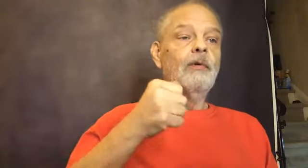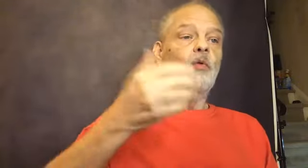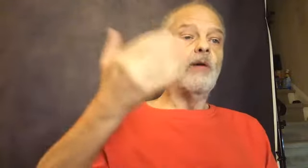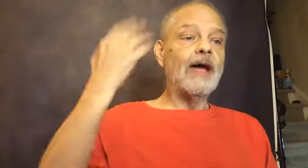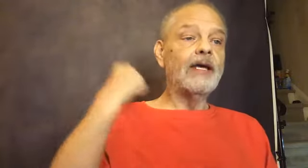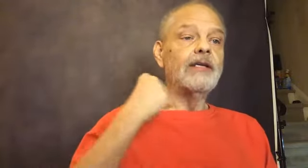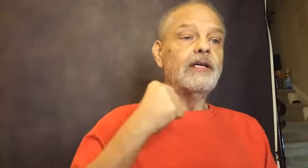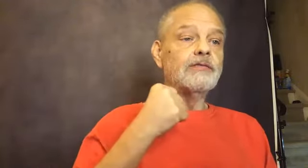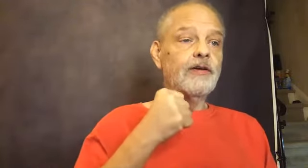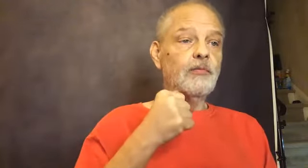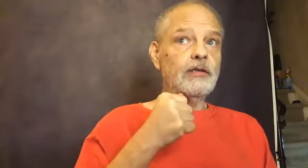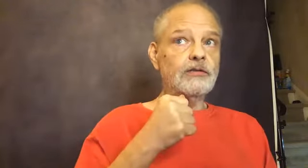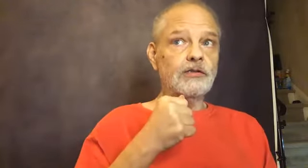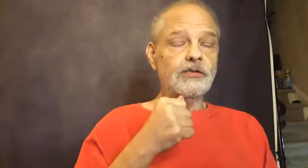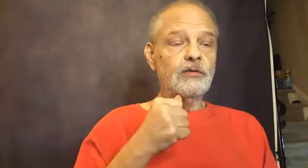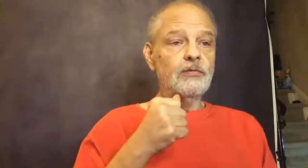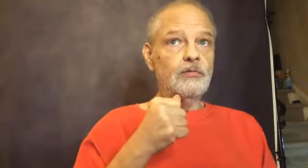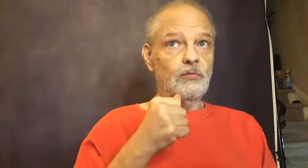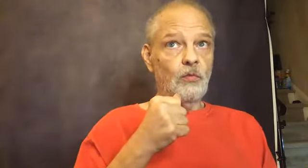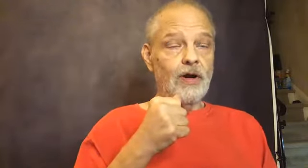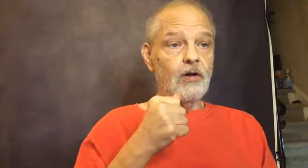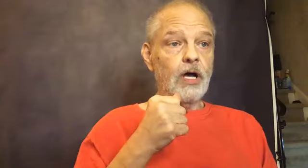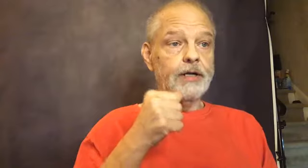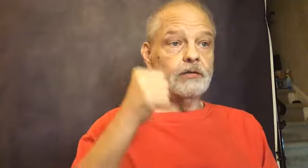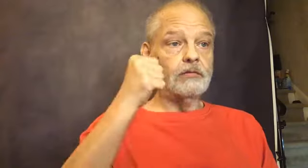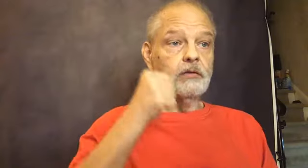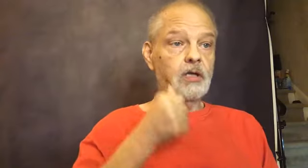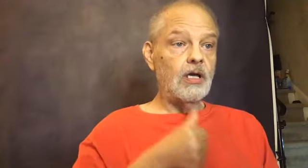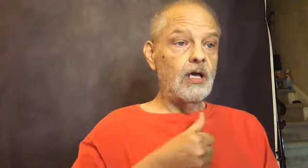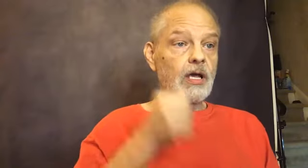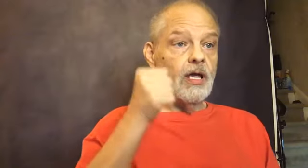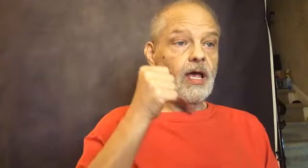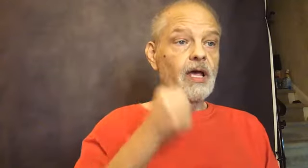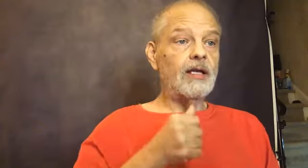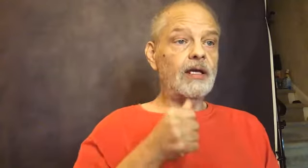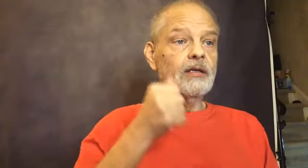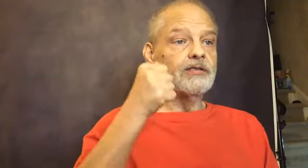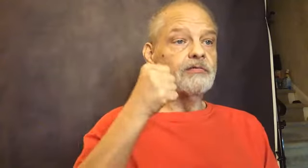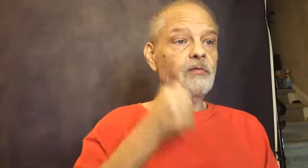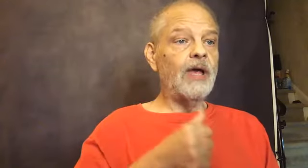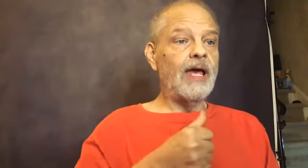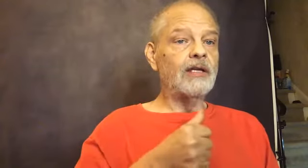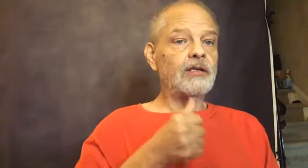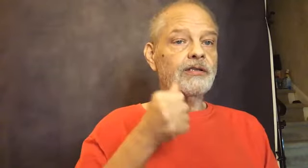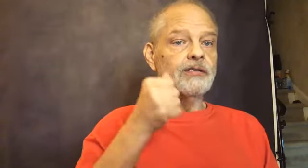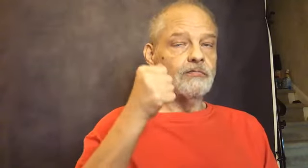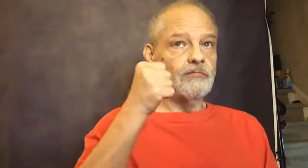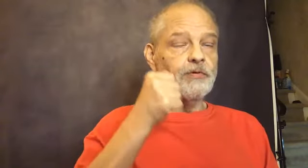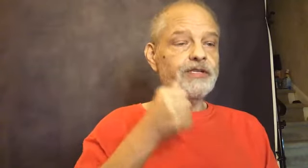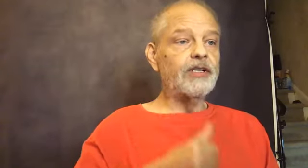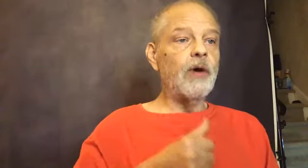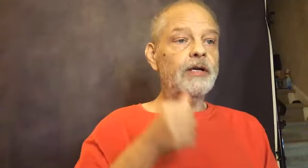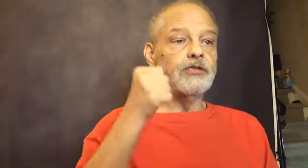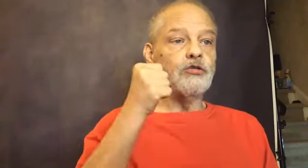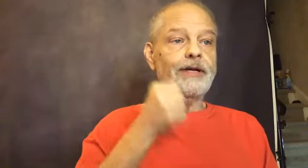Way back in the days, females used to wear a bonnet, and this represented the bonnet